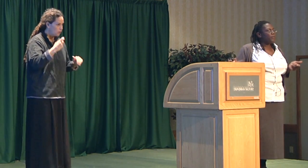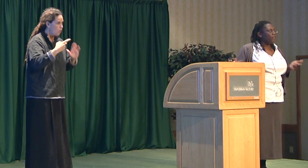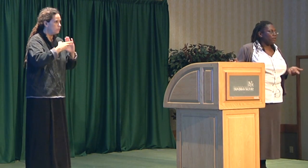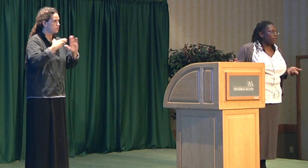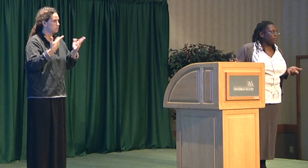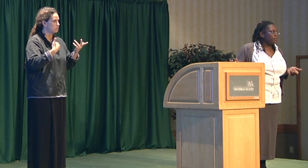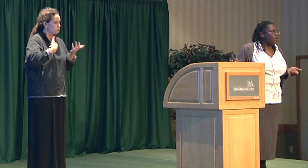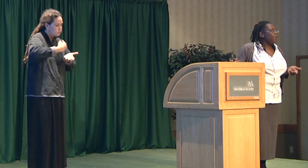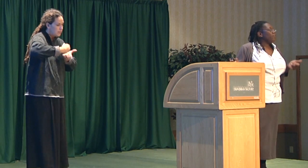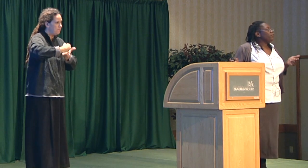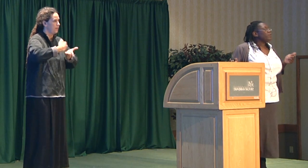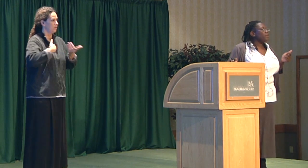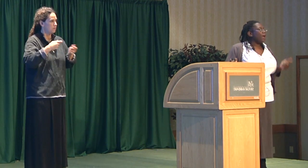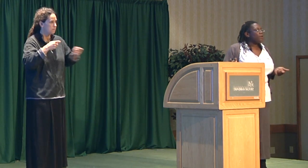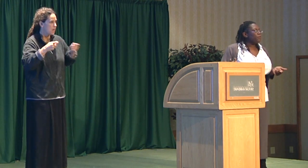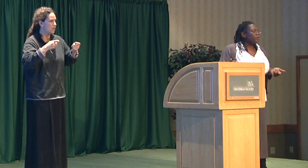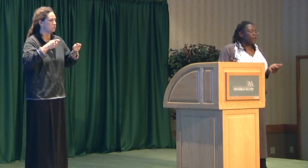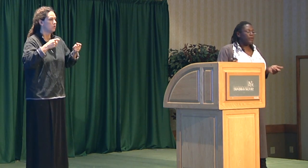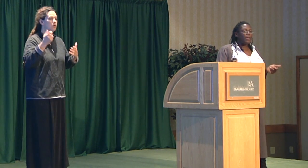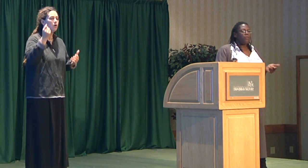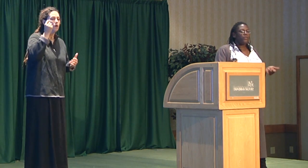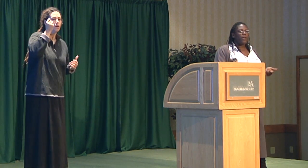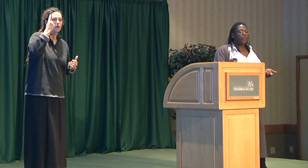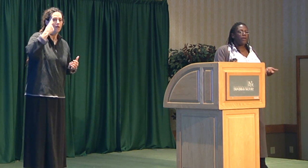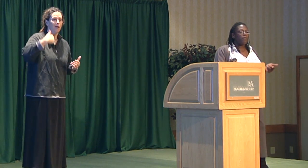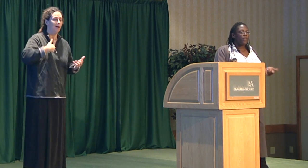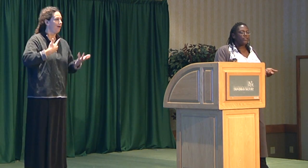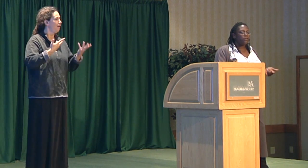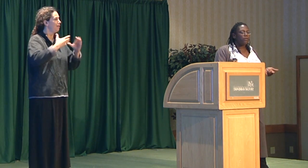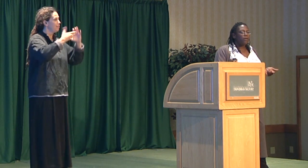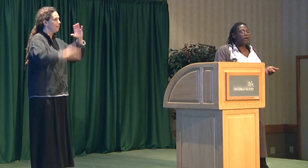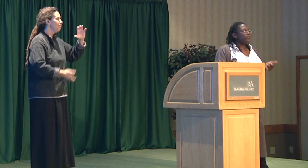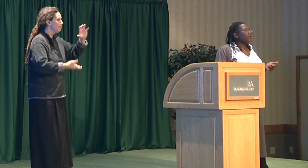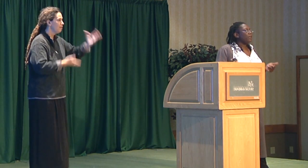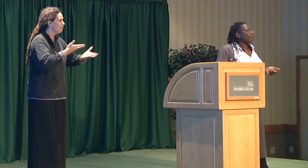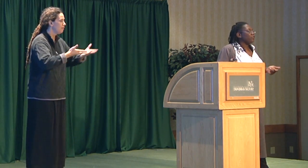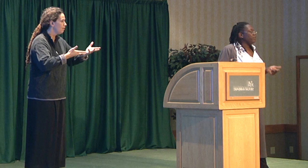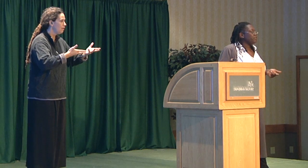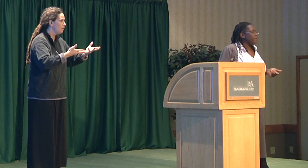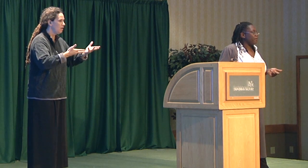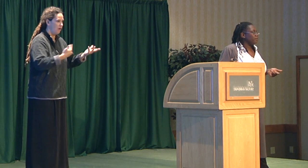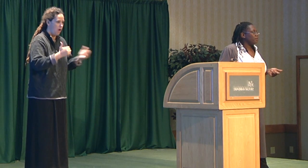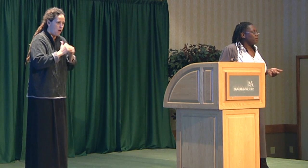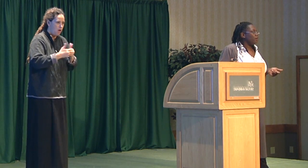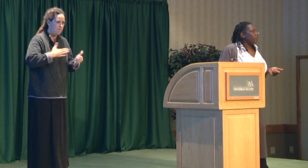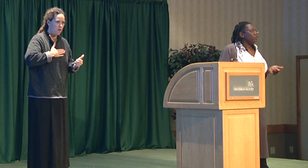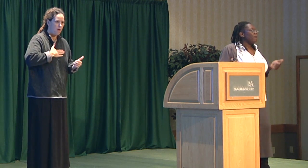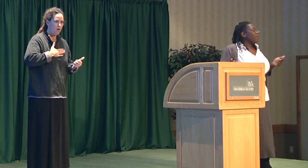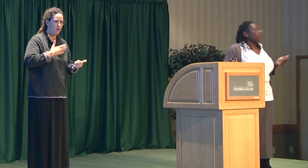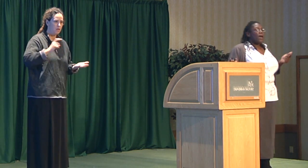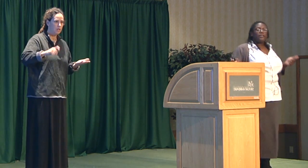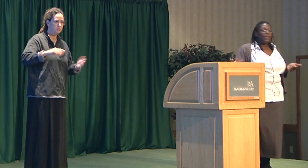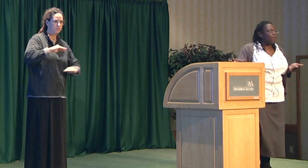and management of illness. If you cannot communicate with your healthcare professional, you cannot get your needs met.